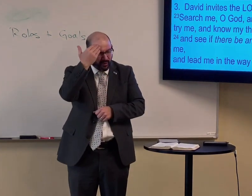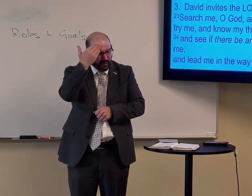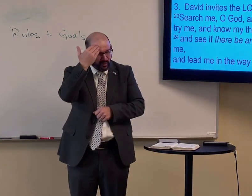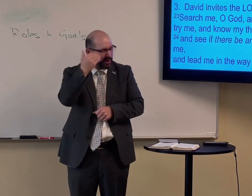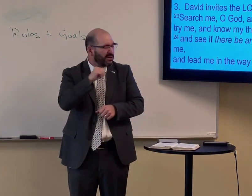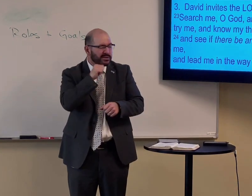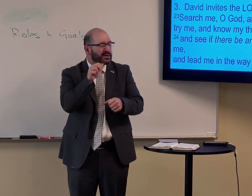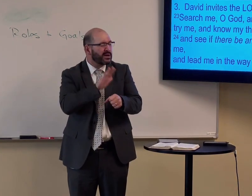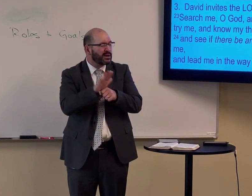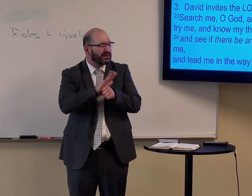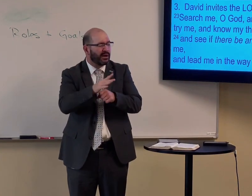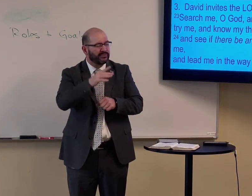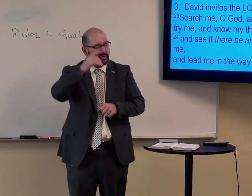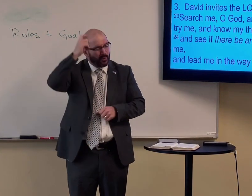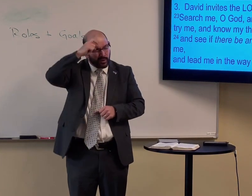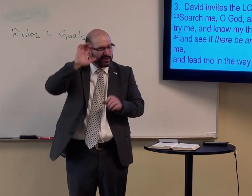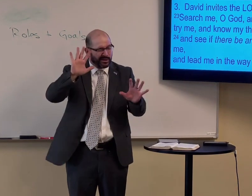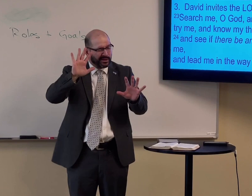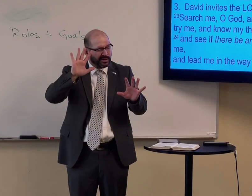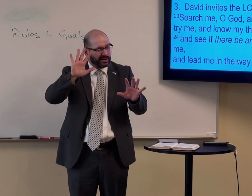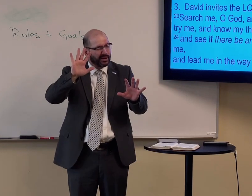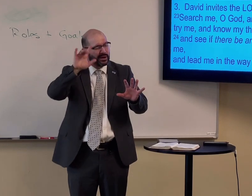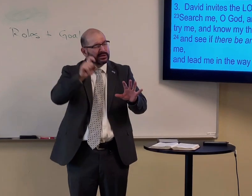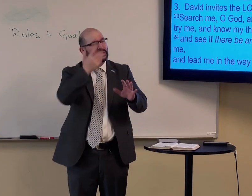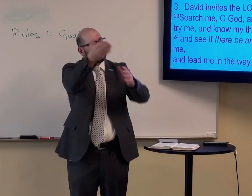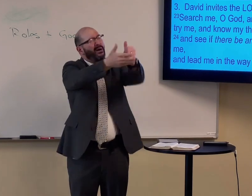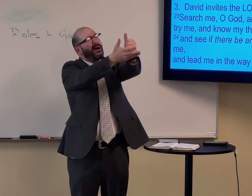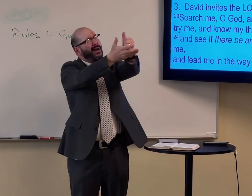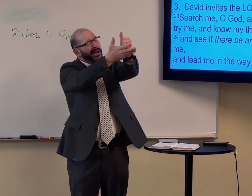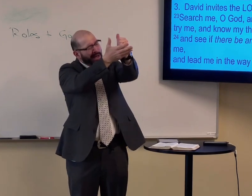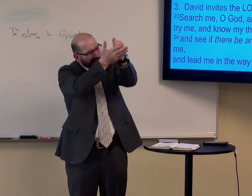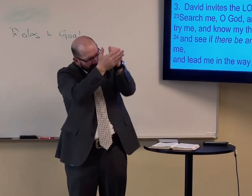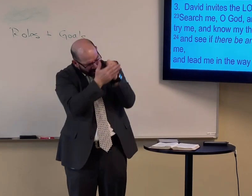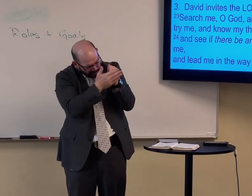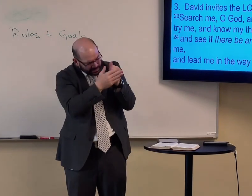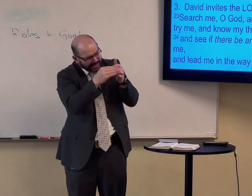It's not enough to know. It's not enough to have wisdom. We need your help.